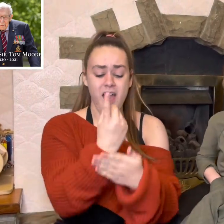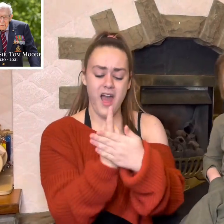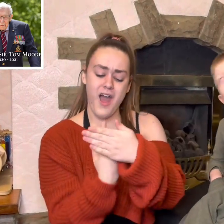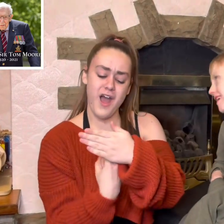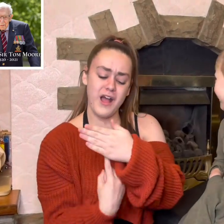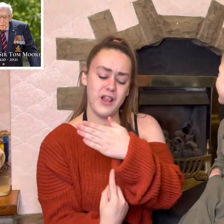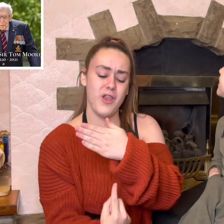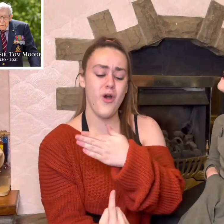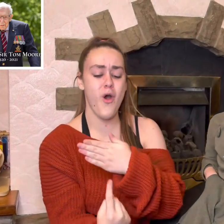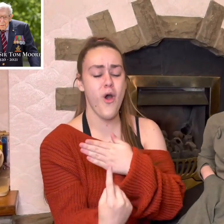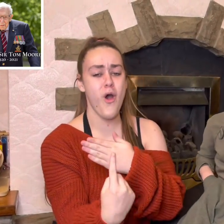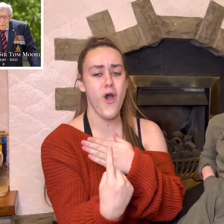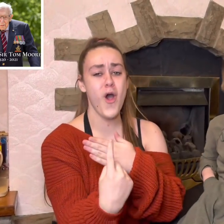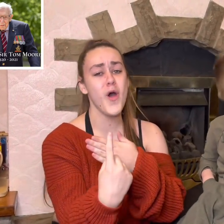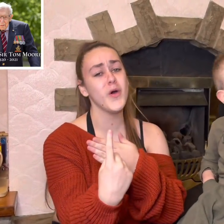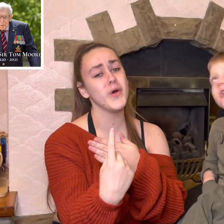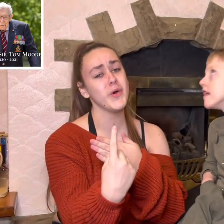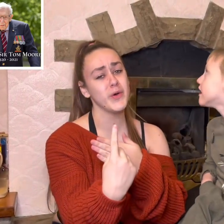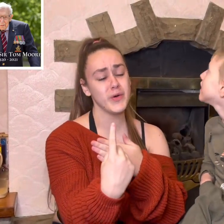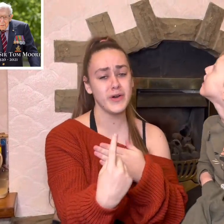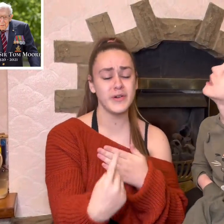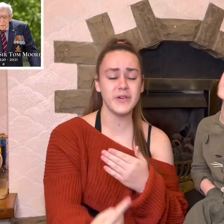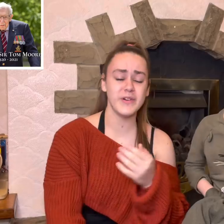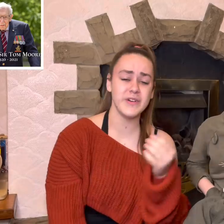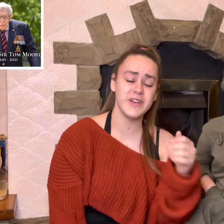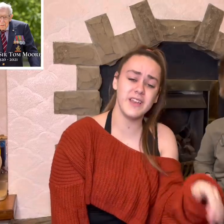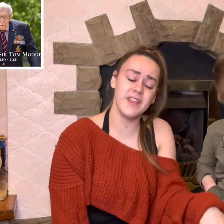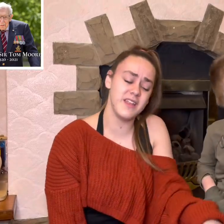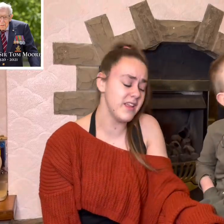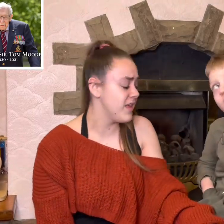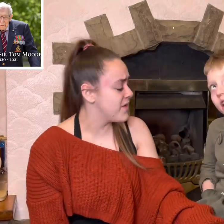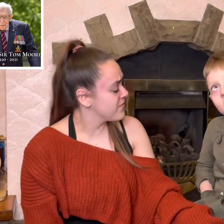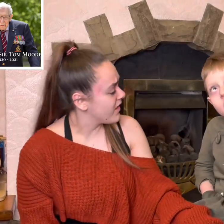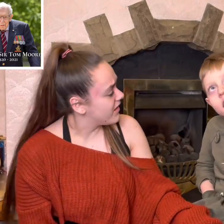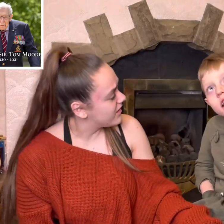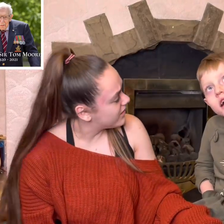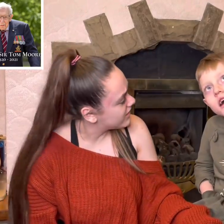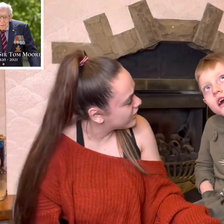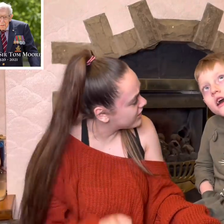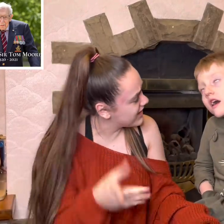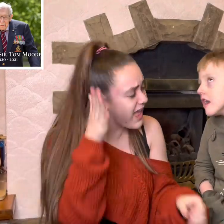You never.